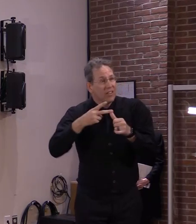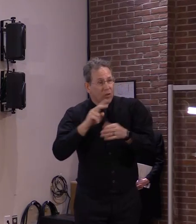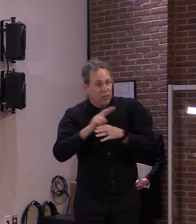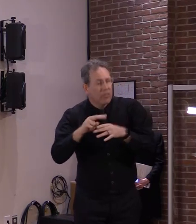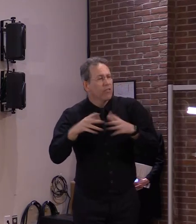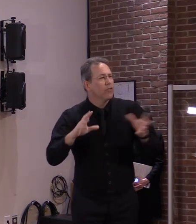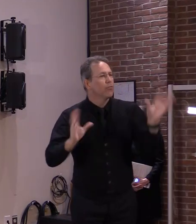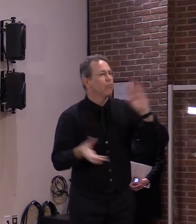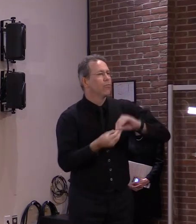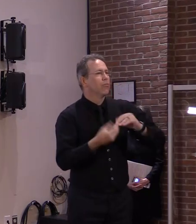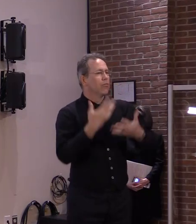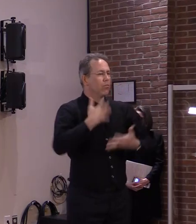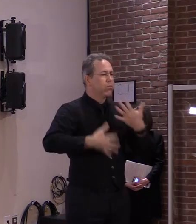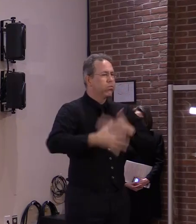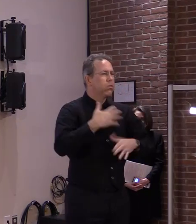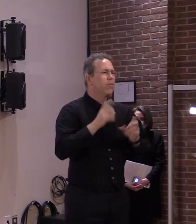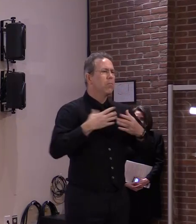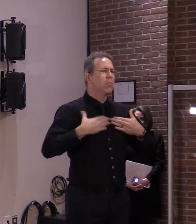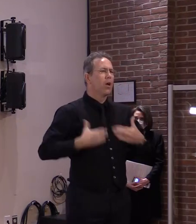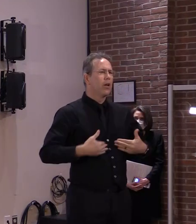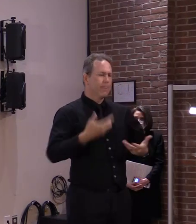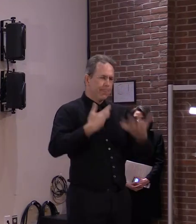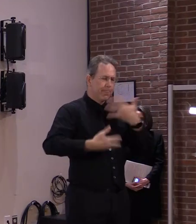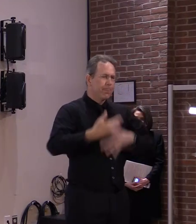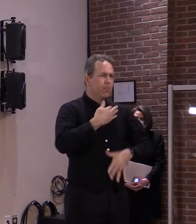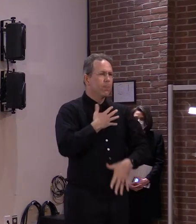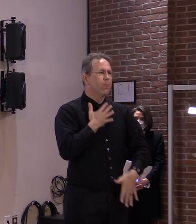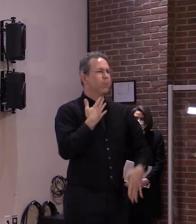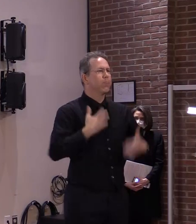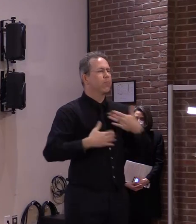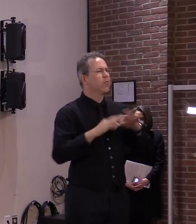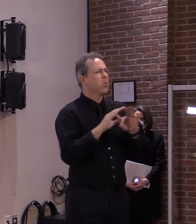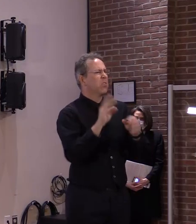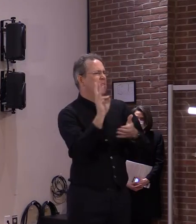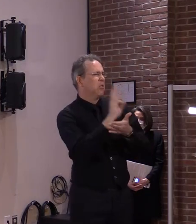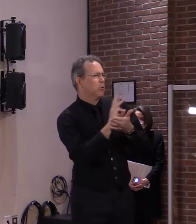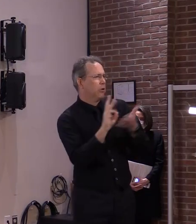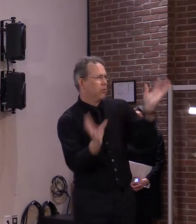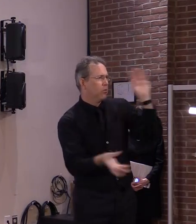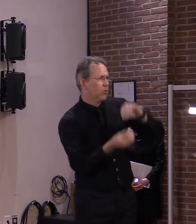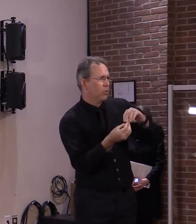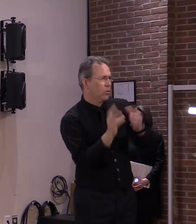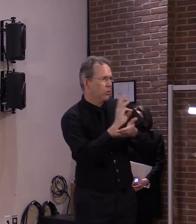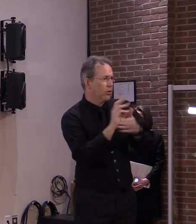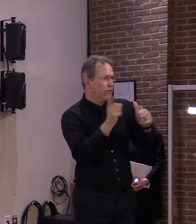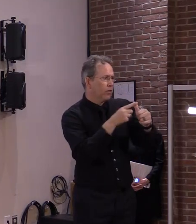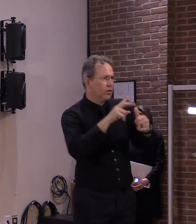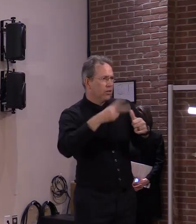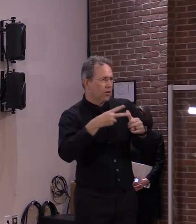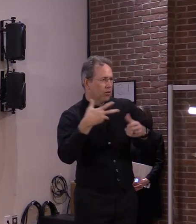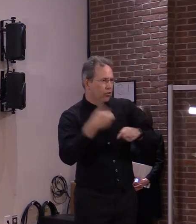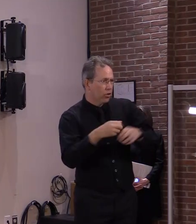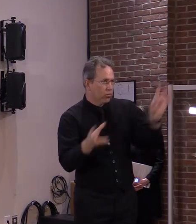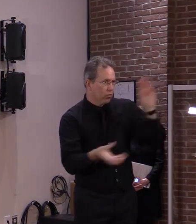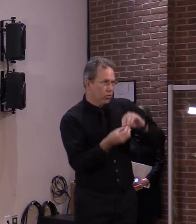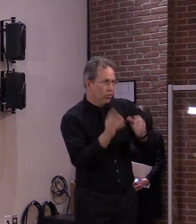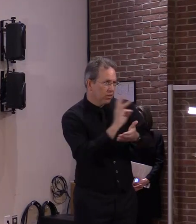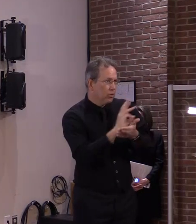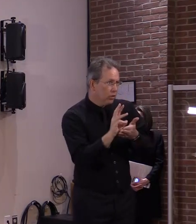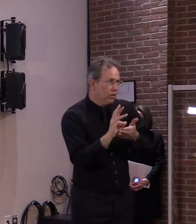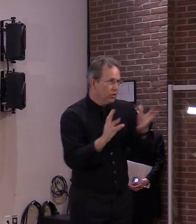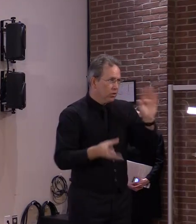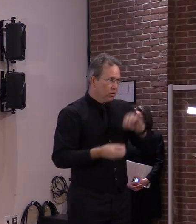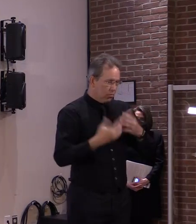being fully protected is worth that wait. Finally, here's some good news we can look ahead to in terms